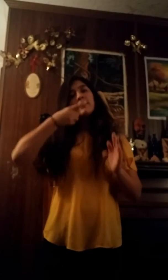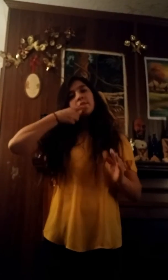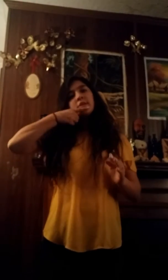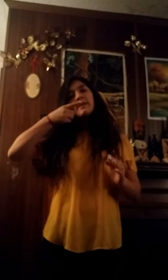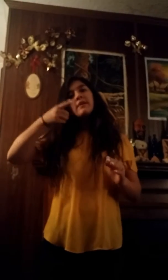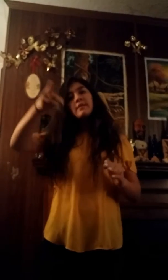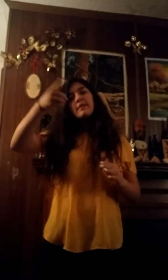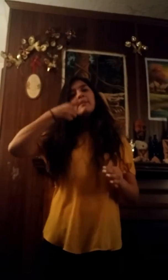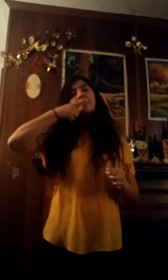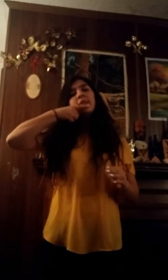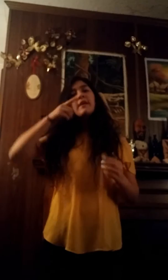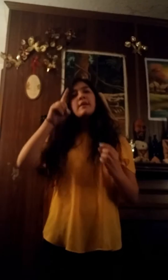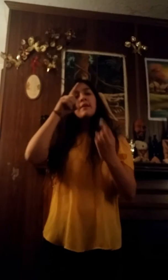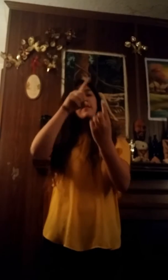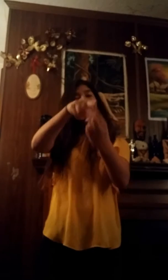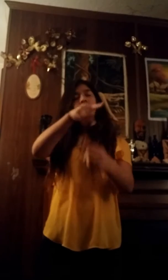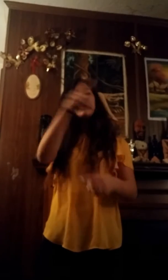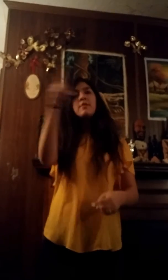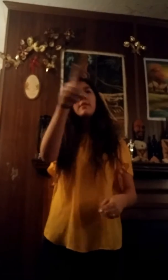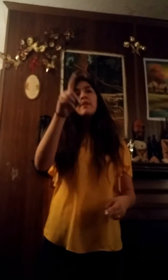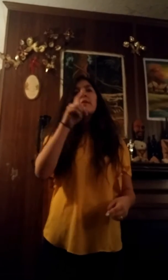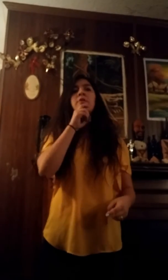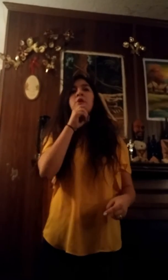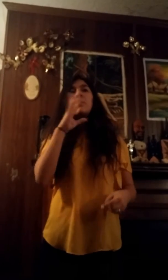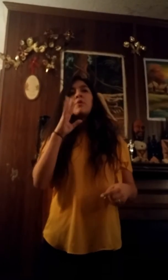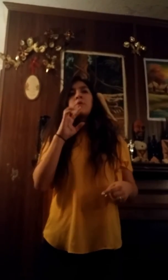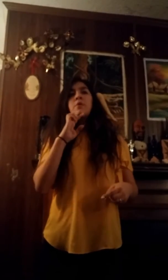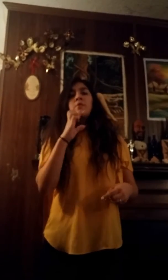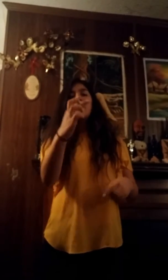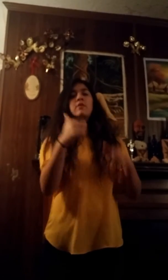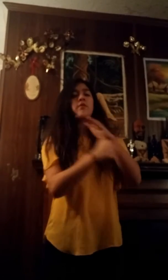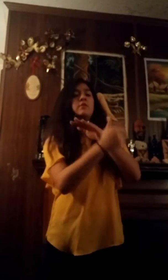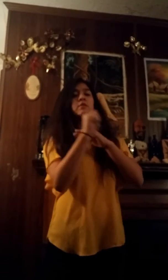may be stopped, and all the world may become guilty before God.